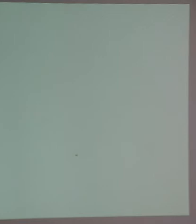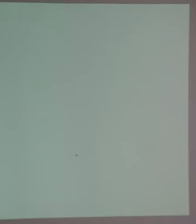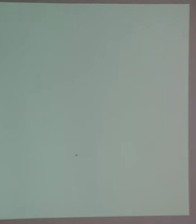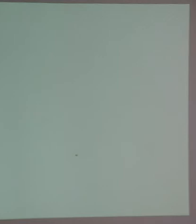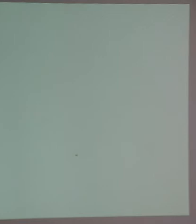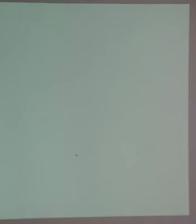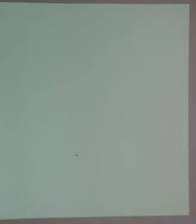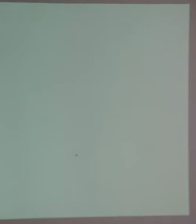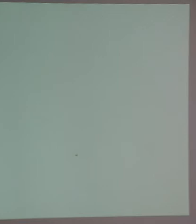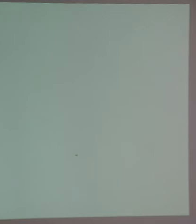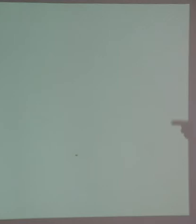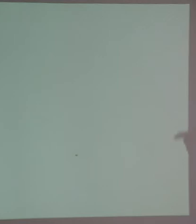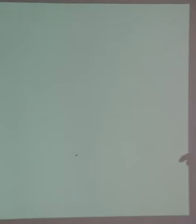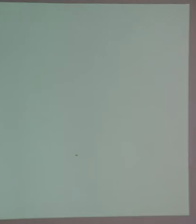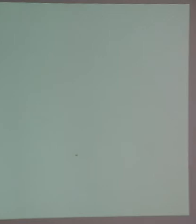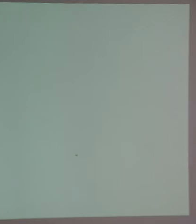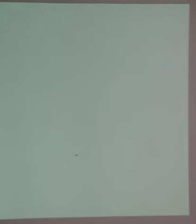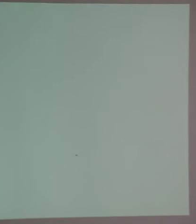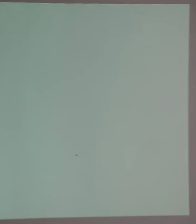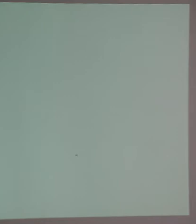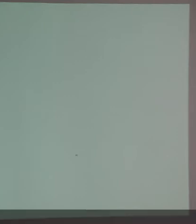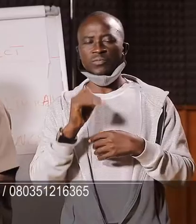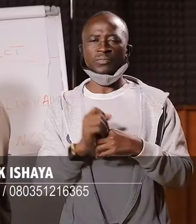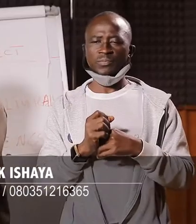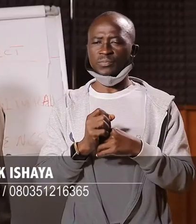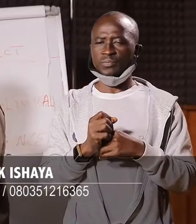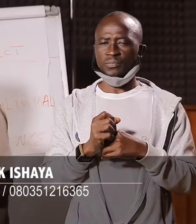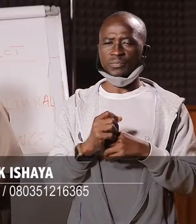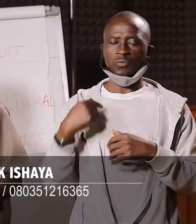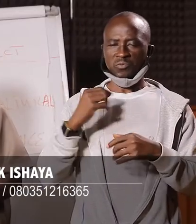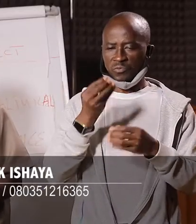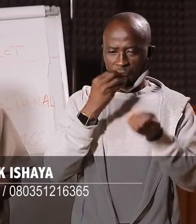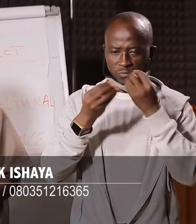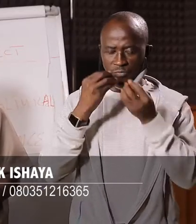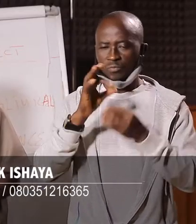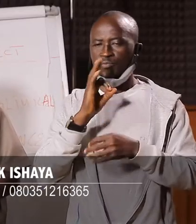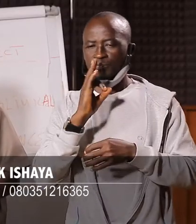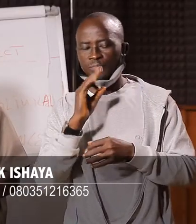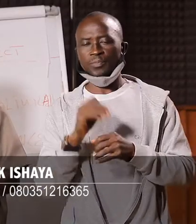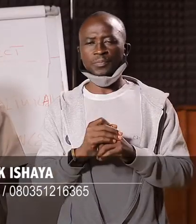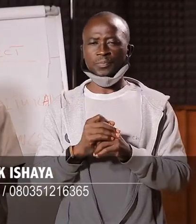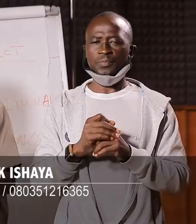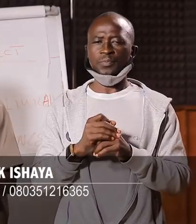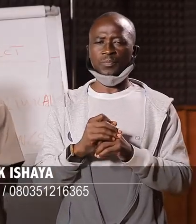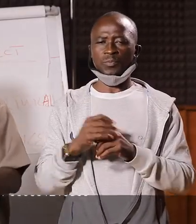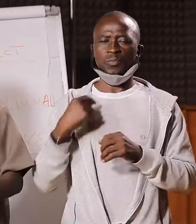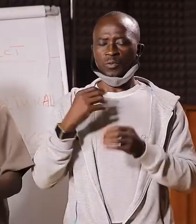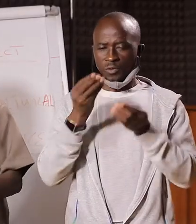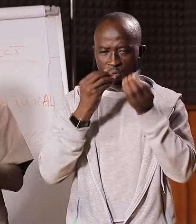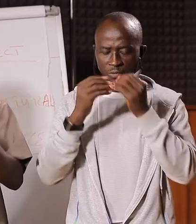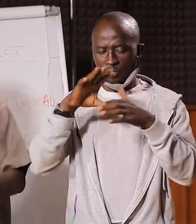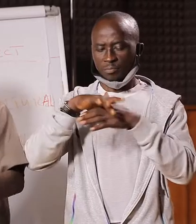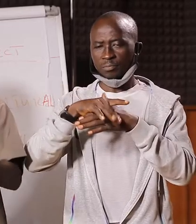farmers may be keeping animals for food. We eat the food. We eat the